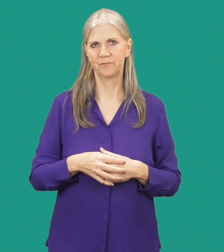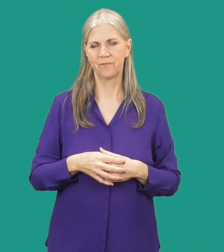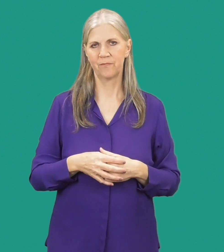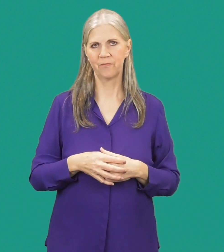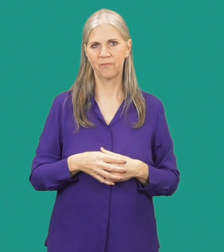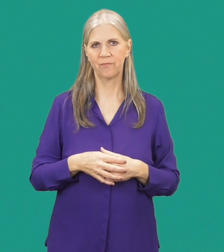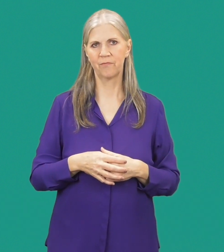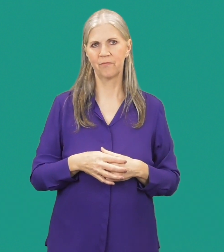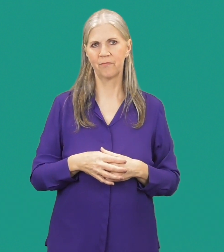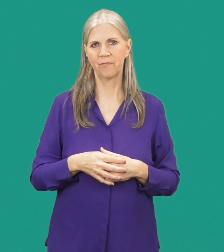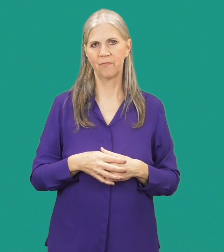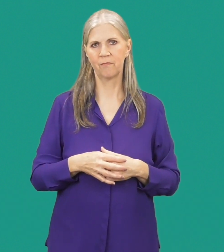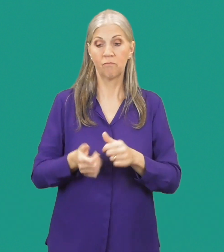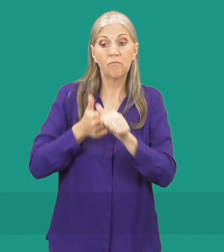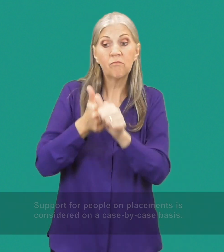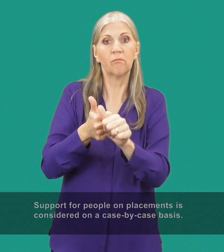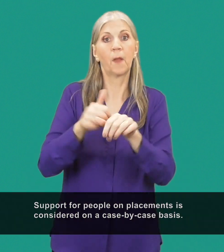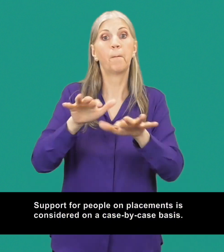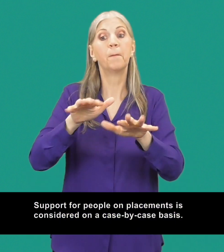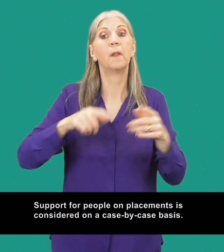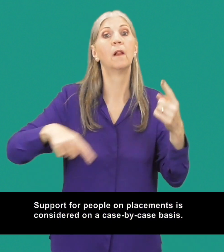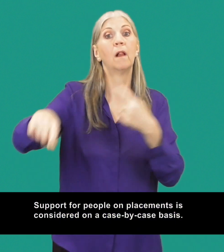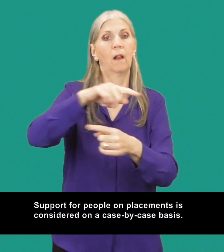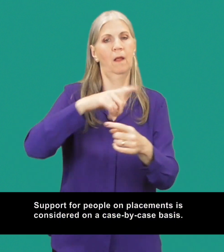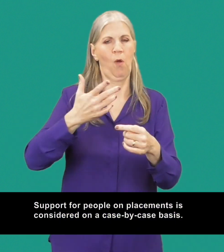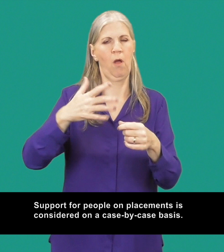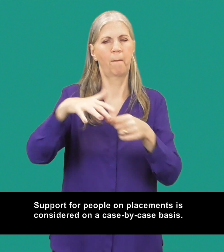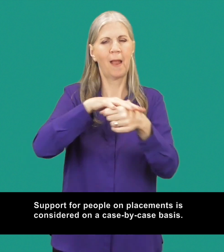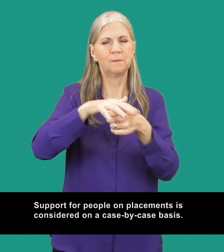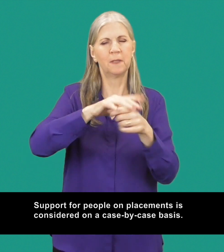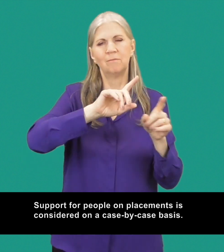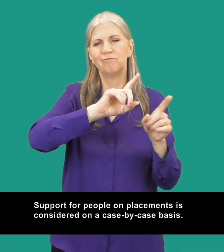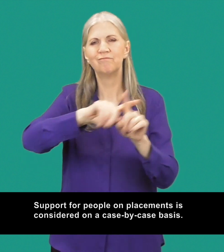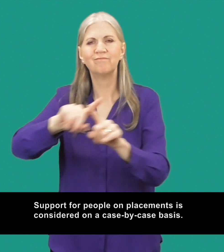Support for people on placements is considered on a case-by-case basis.